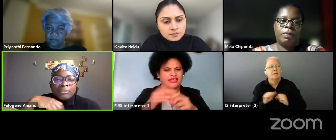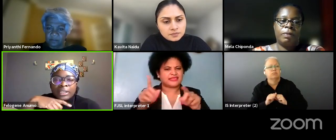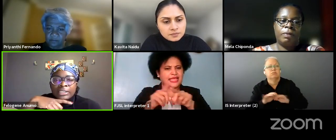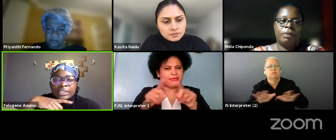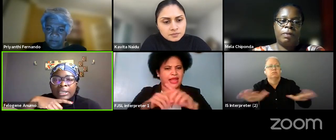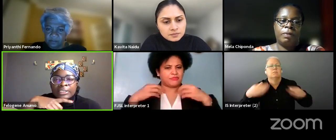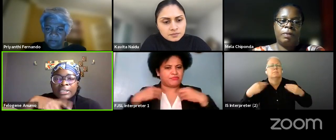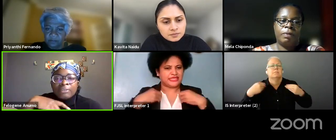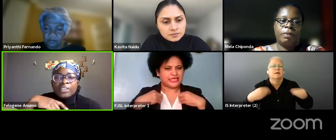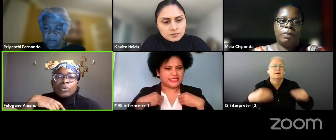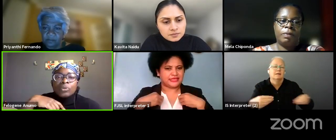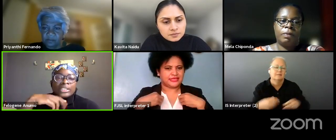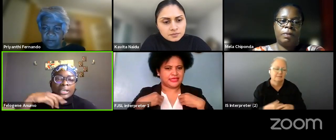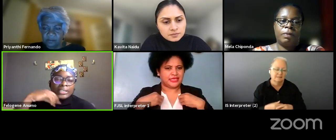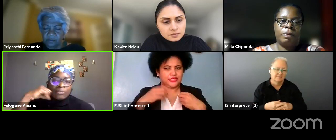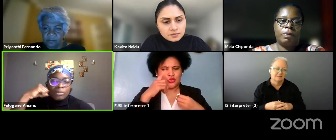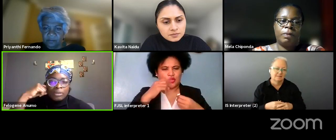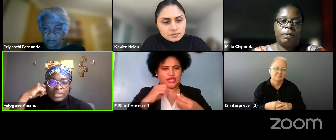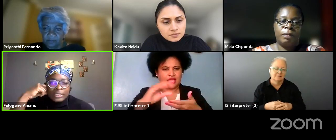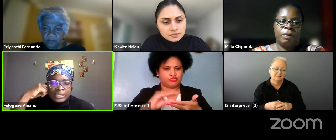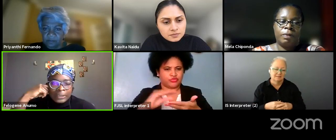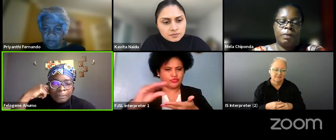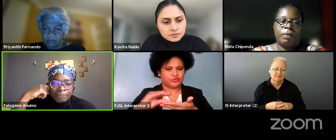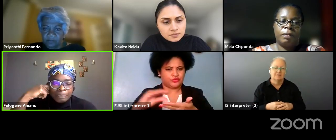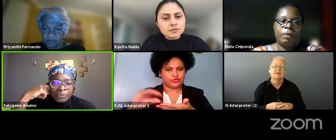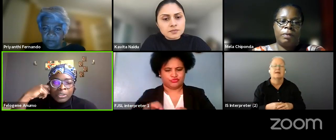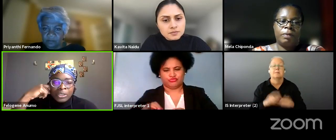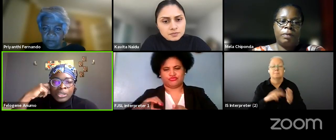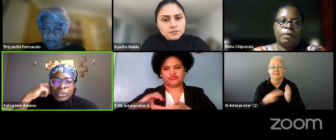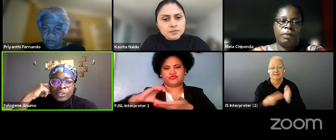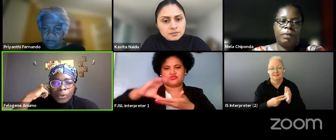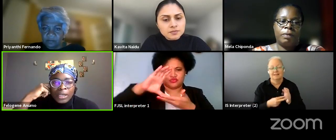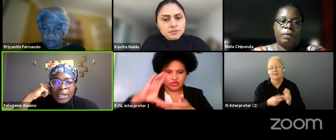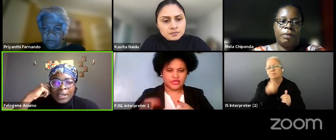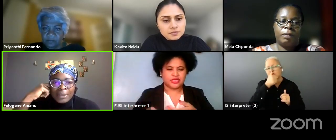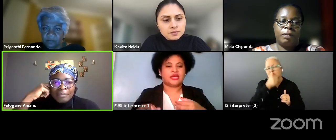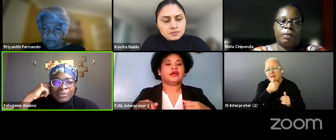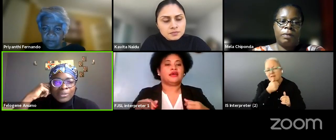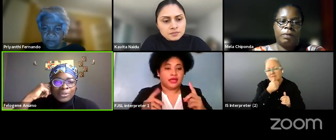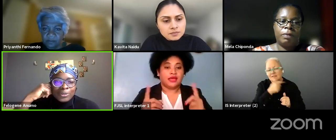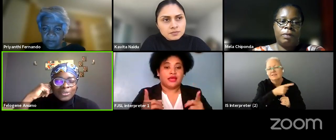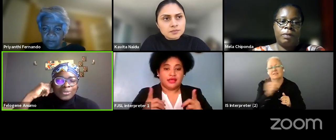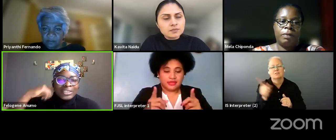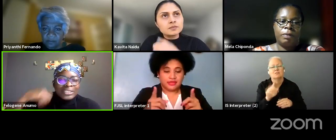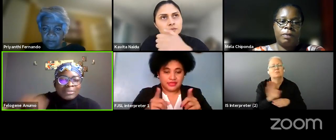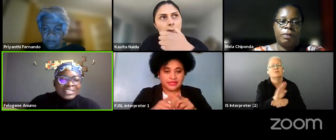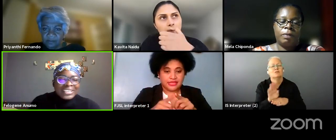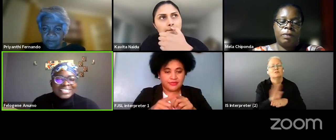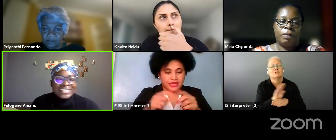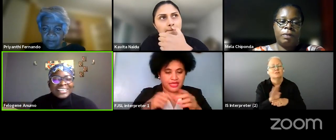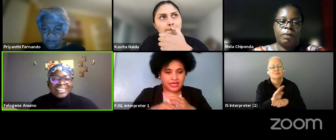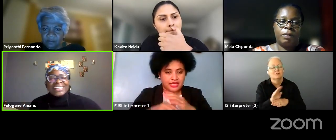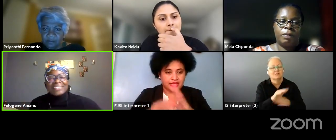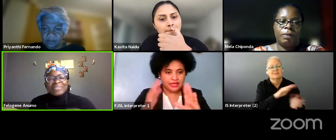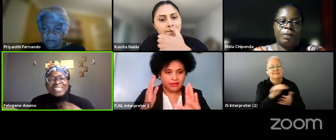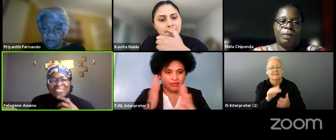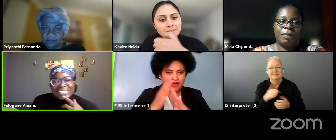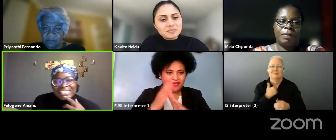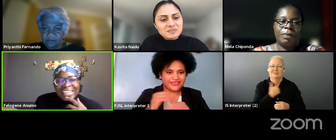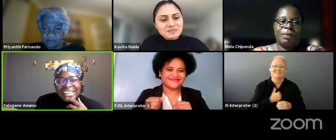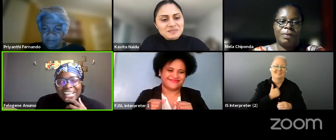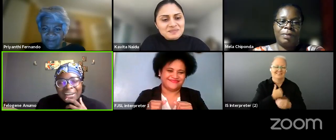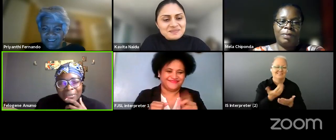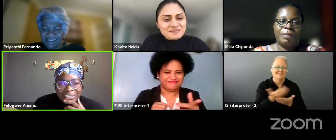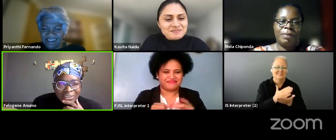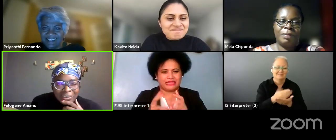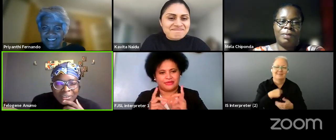the delivered, is delivered into the waiting hands of the private sector. So, sorry to the interpreters that I'm speaking